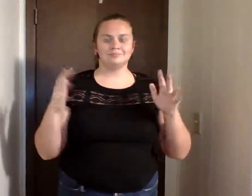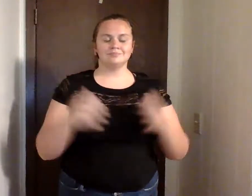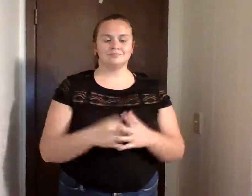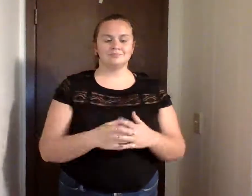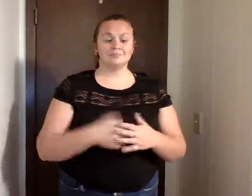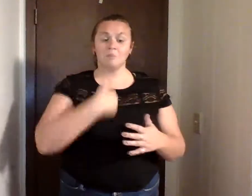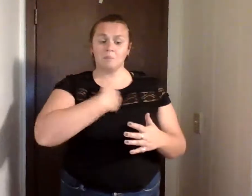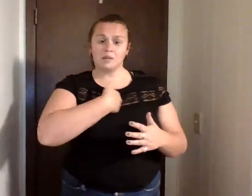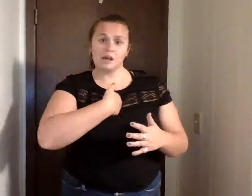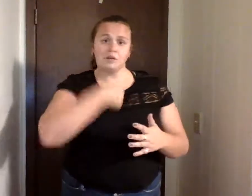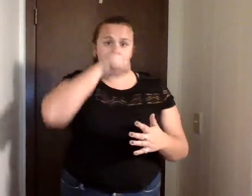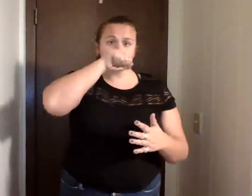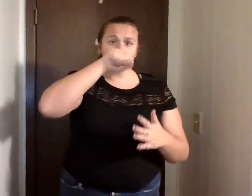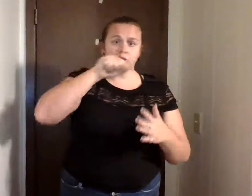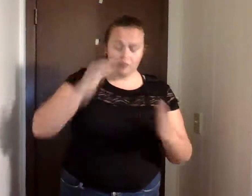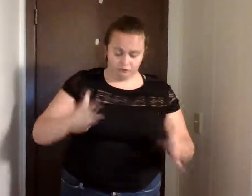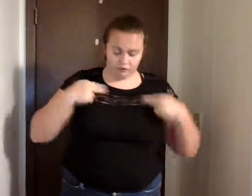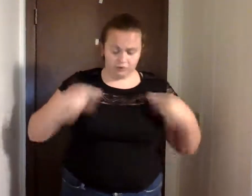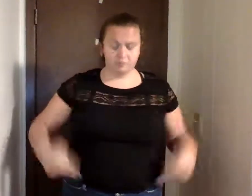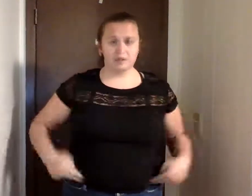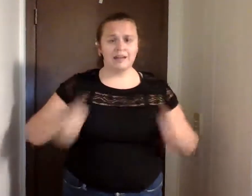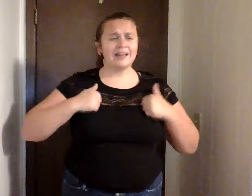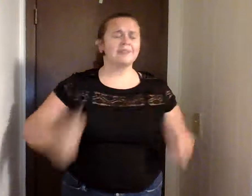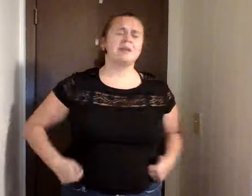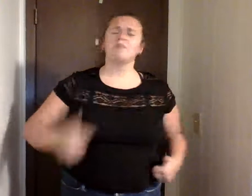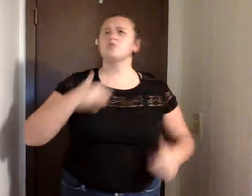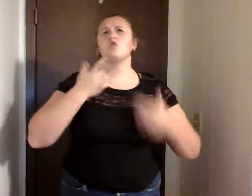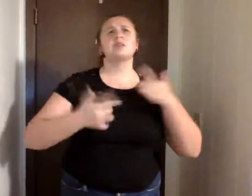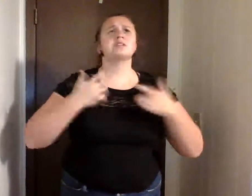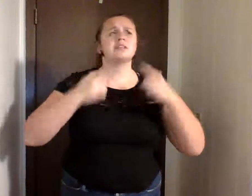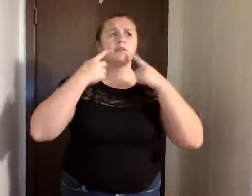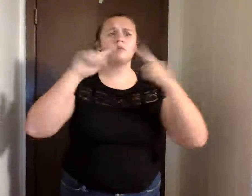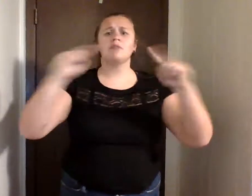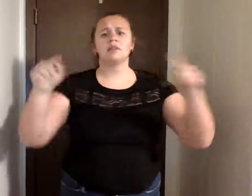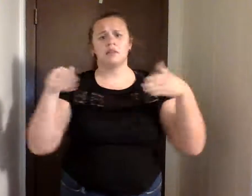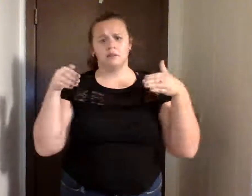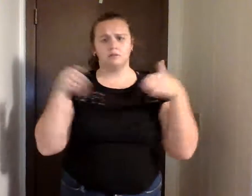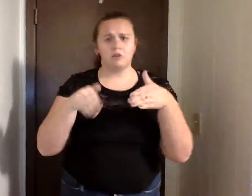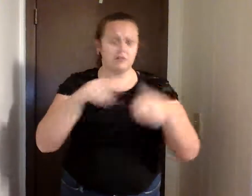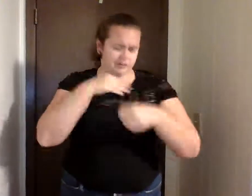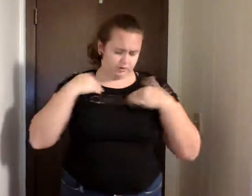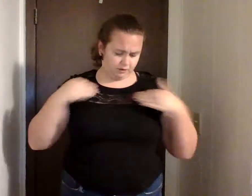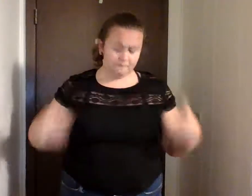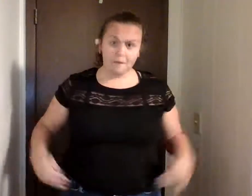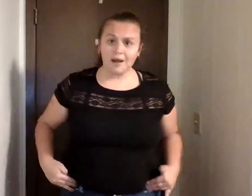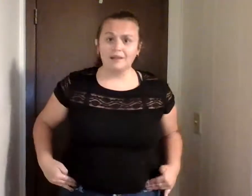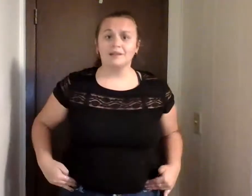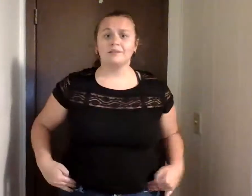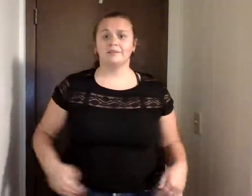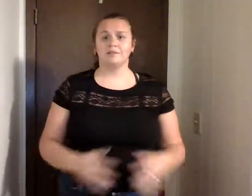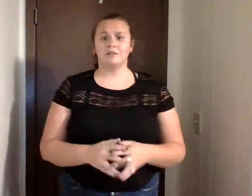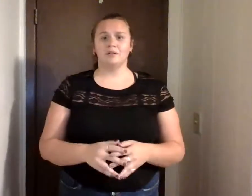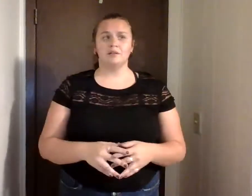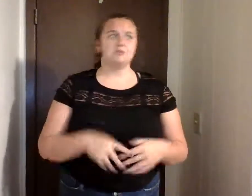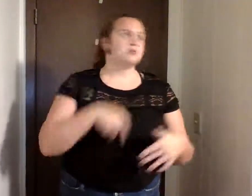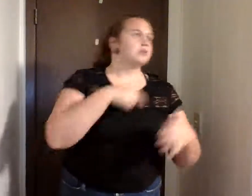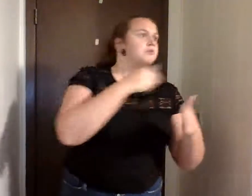As a lover of human anatomy, I'm so excited that we're finally putting our bodies at the center of focus. Through practices such as